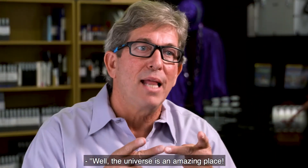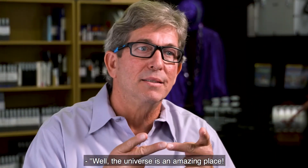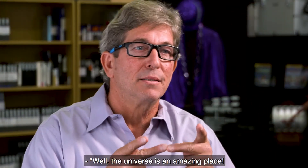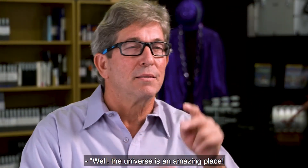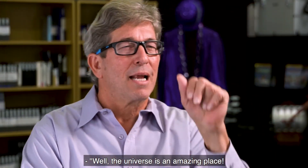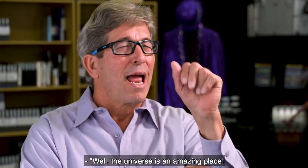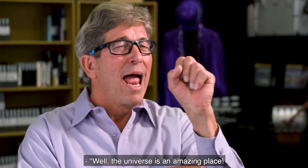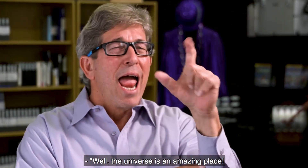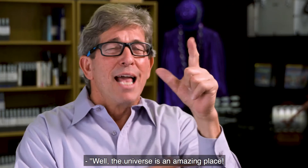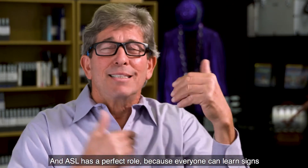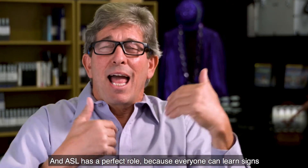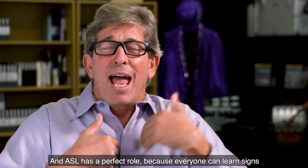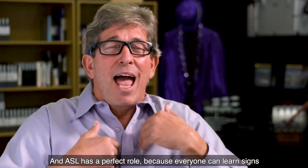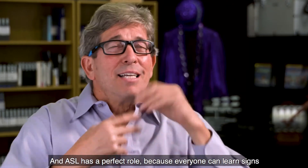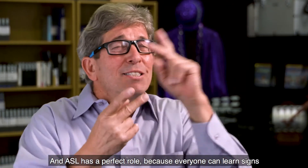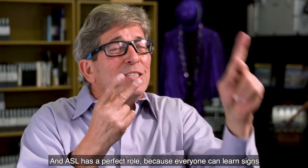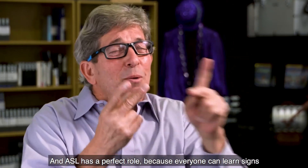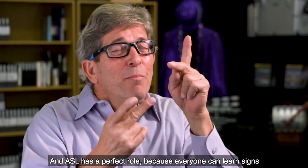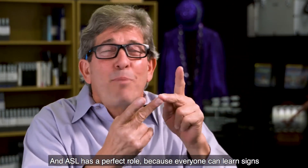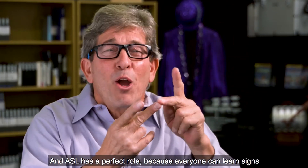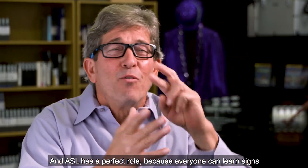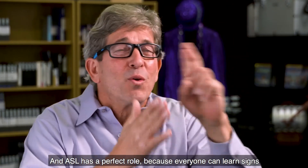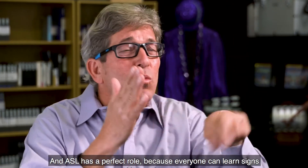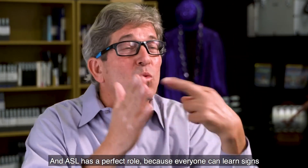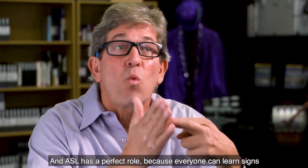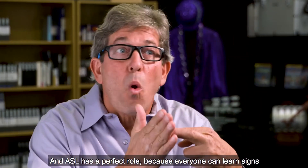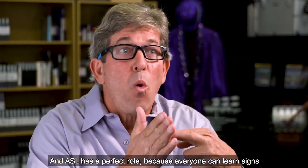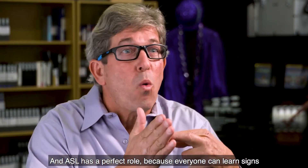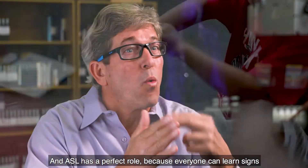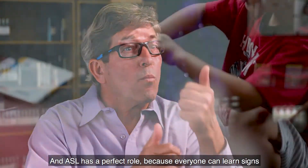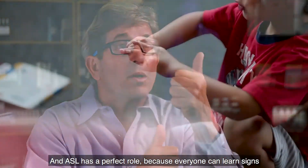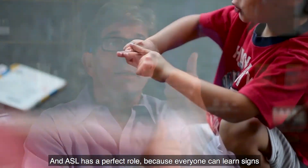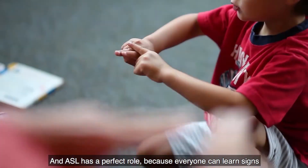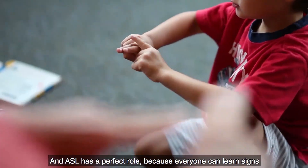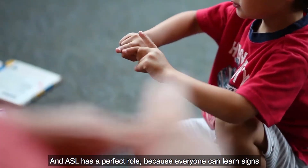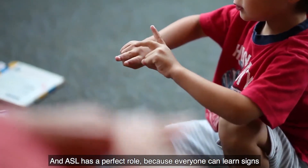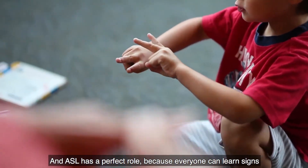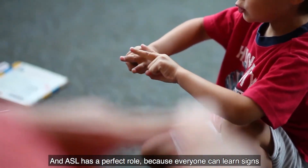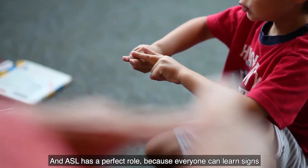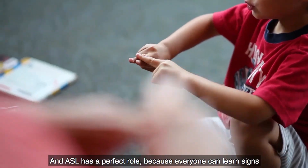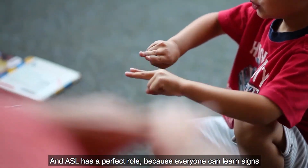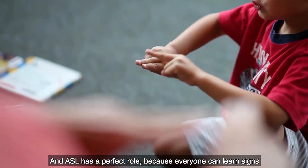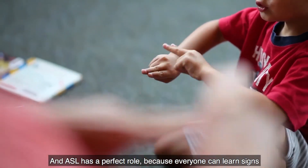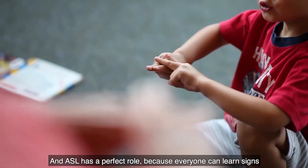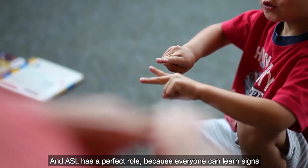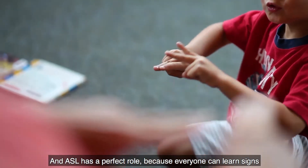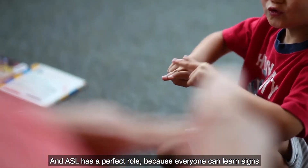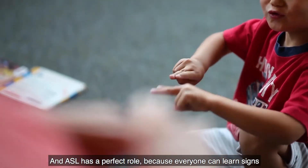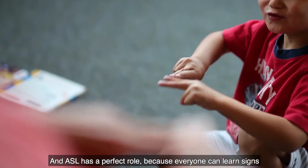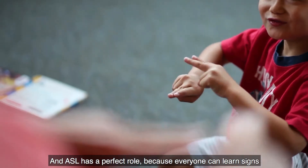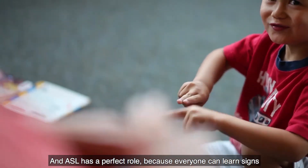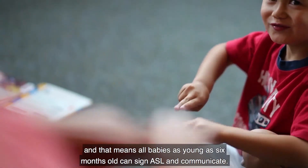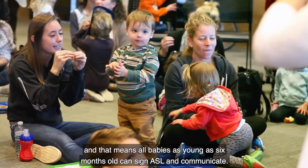amazing place. And ASL has a perfect role. Because everyone can learn signs.